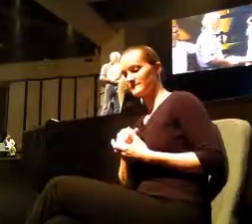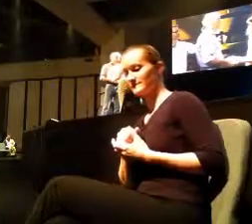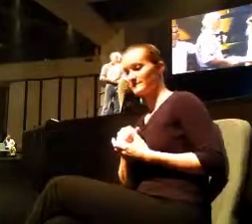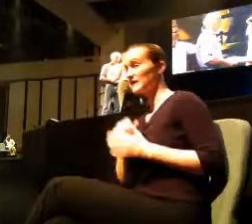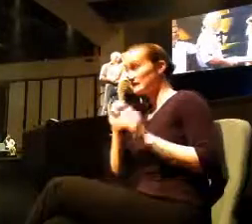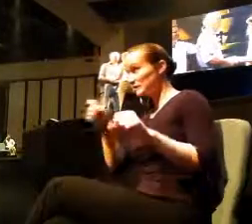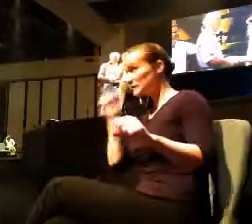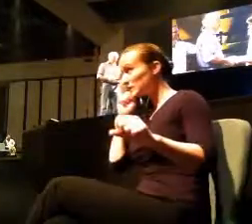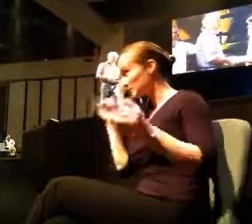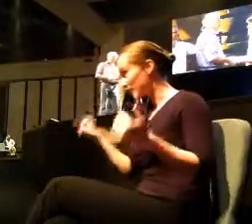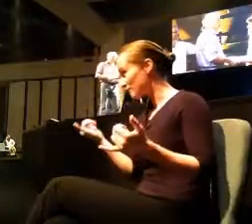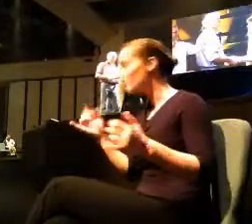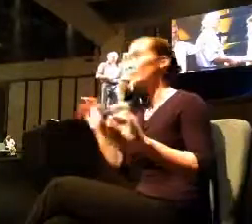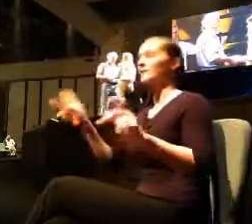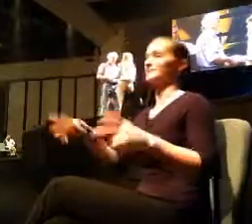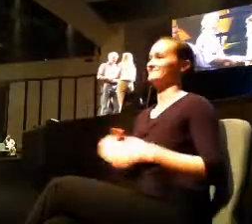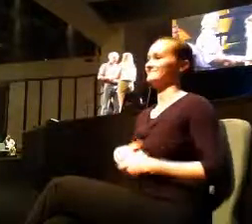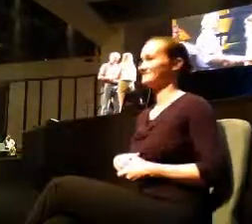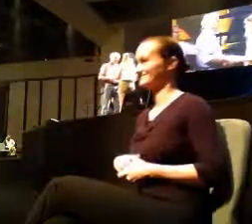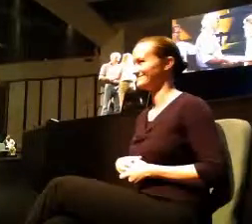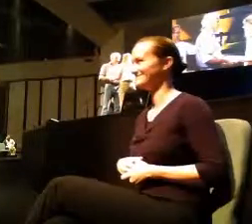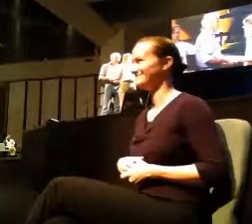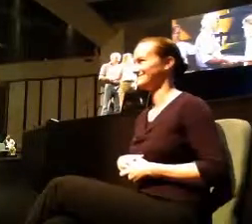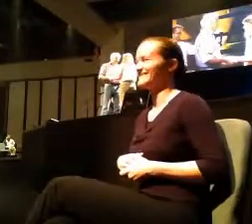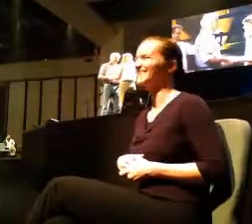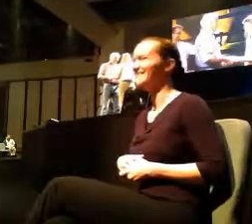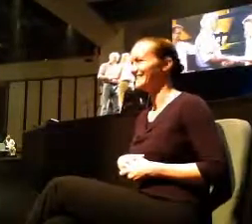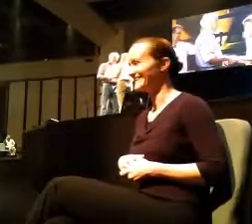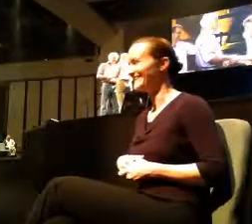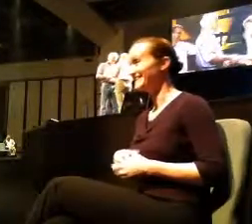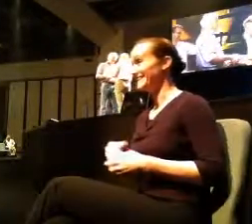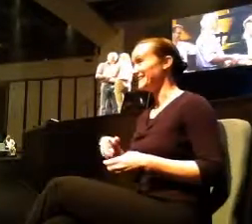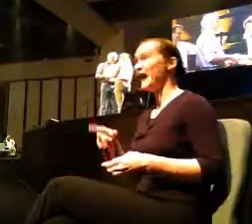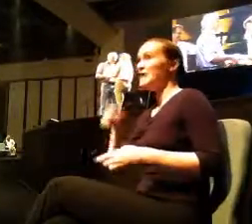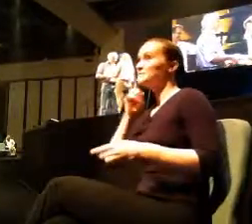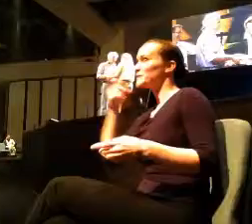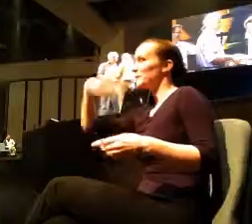Can we hear? Yes. I bet you don't know what's coming now.